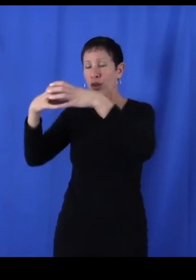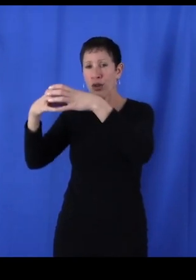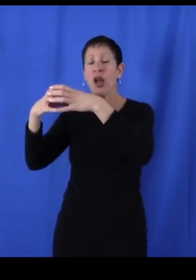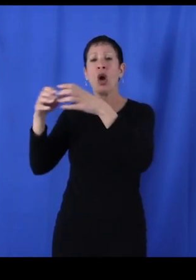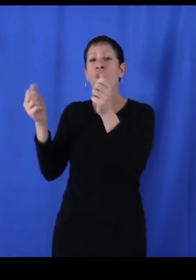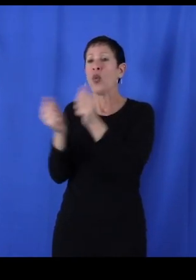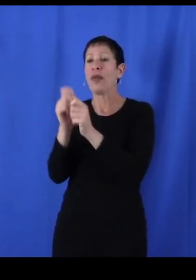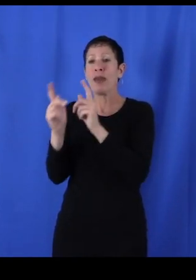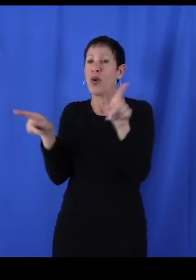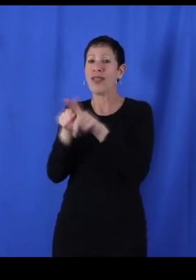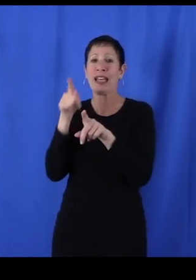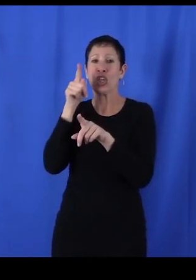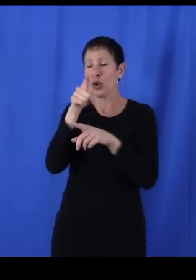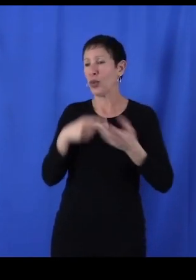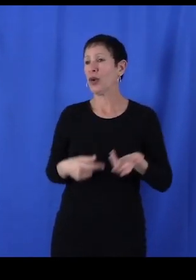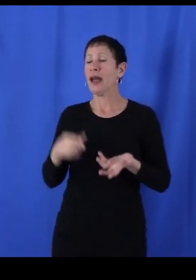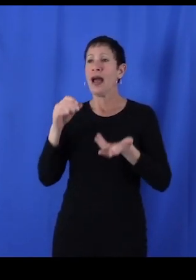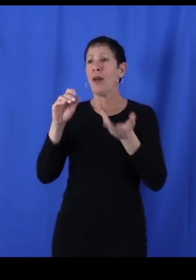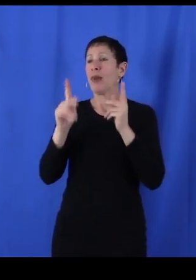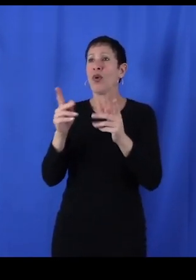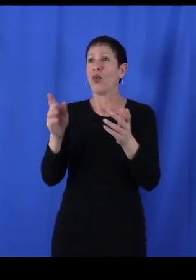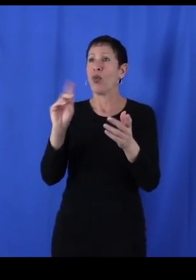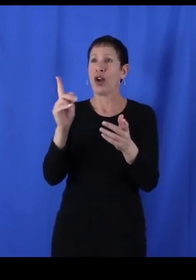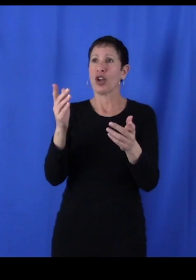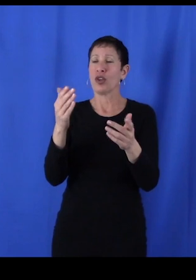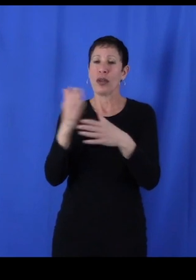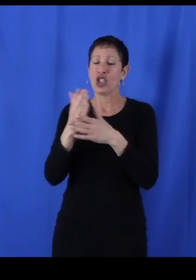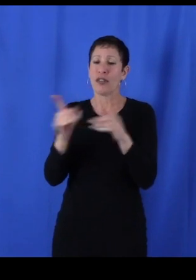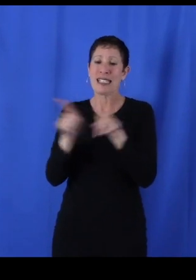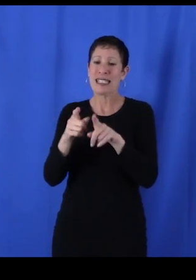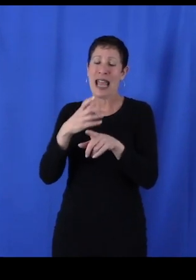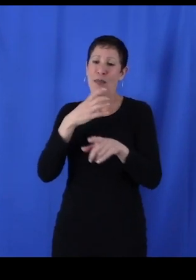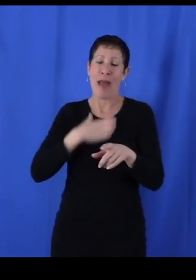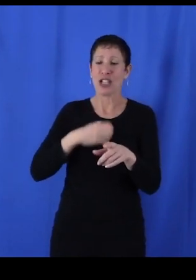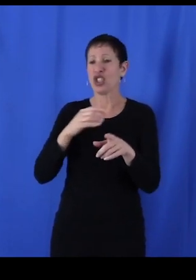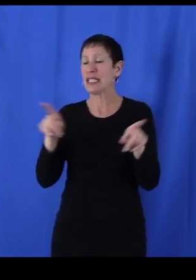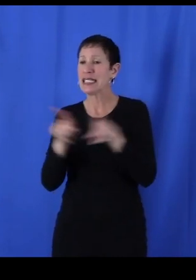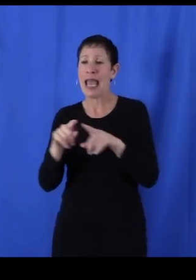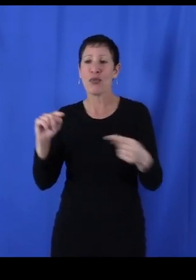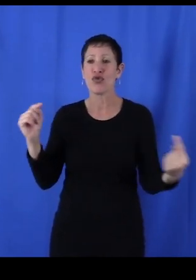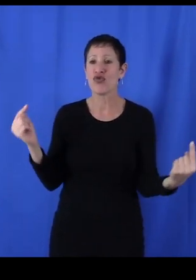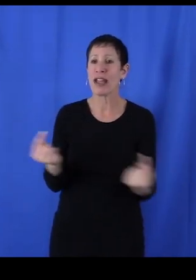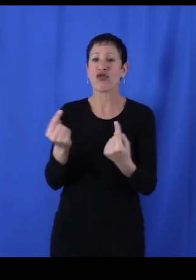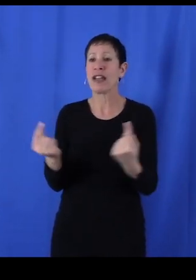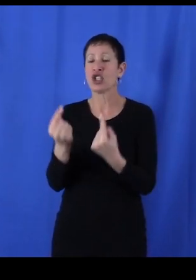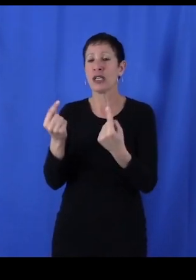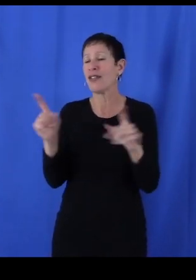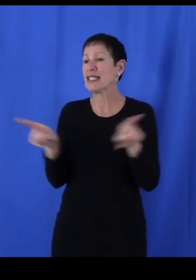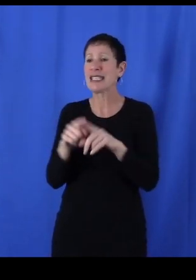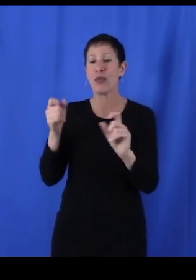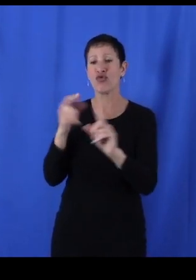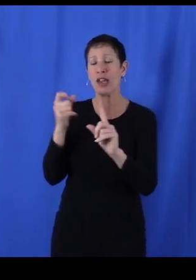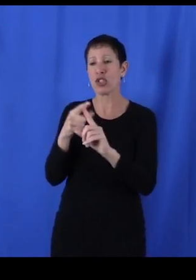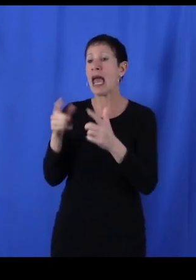people with whom you shared a secret passion or transgression, with people you shared the same triggers, and then get each